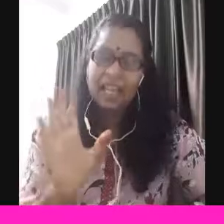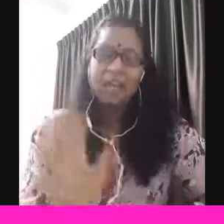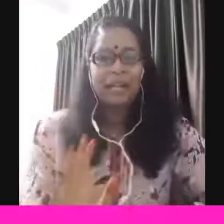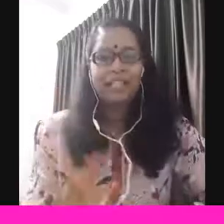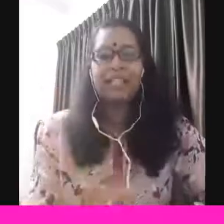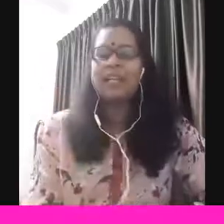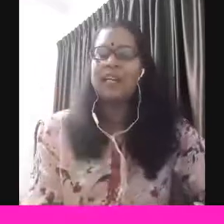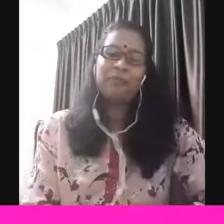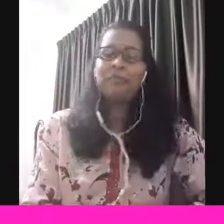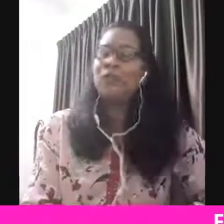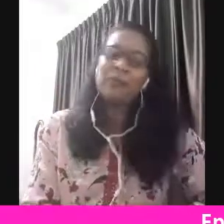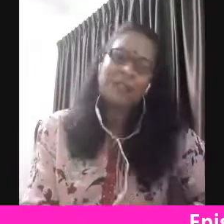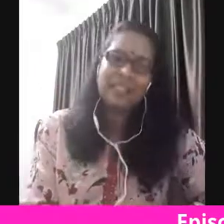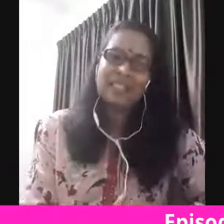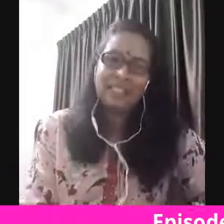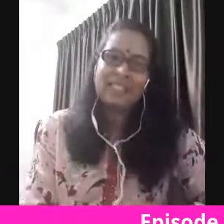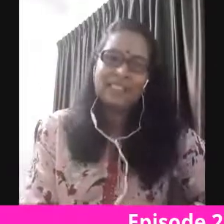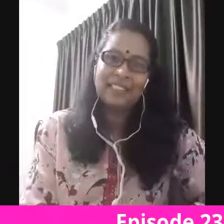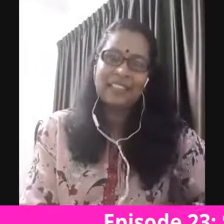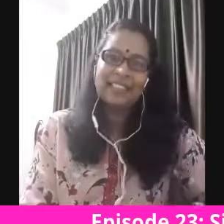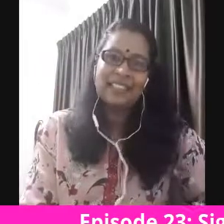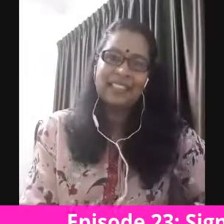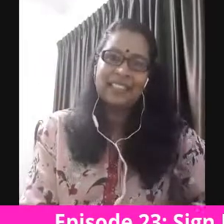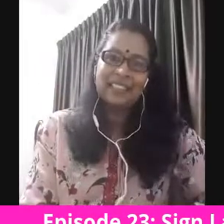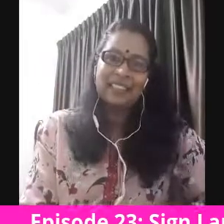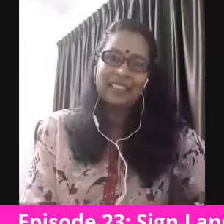sign, but Mhm. we don't practice it.